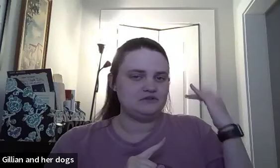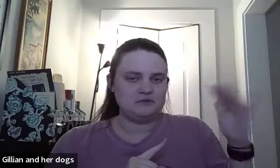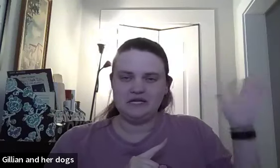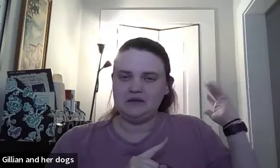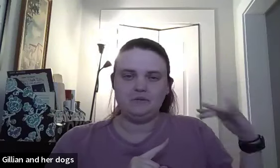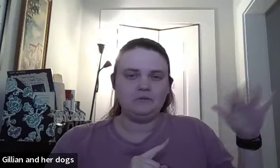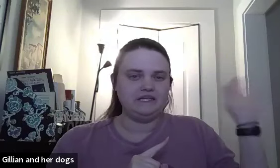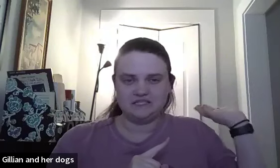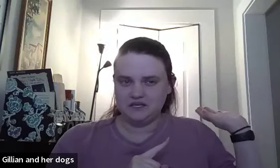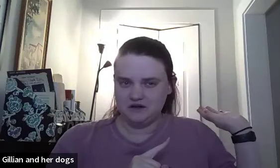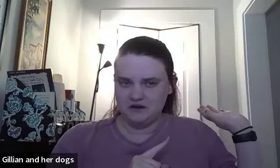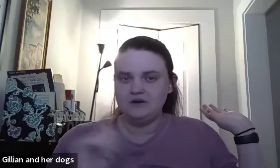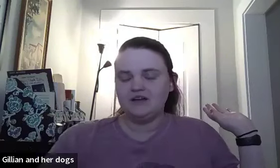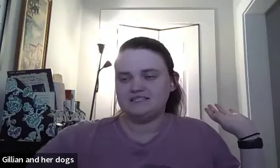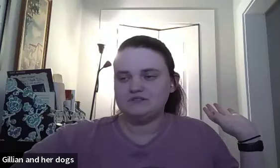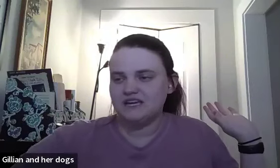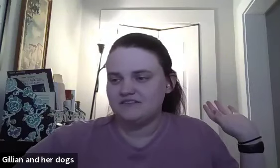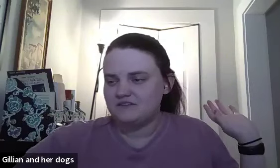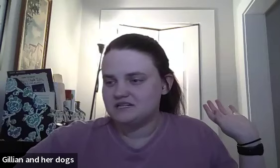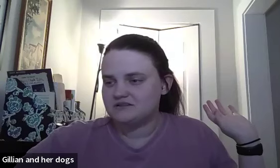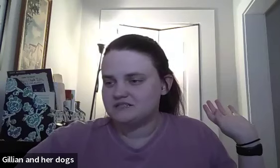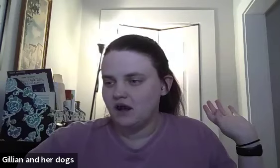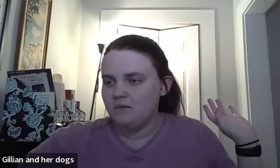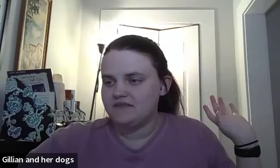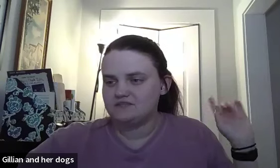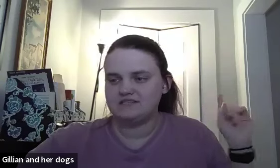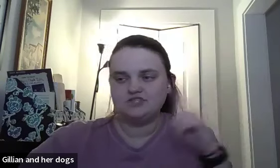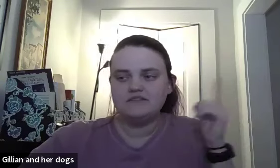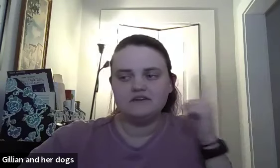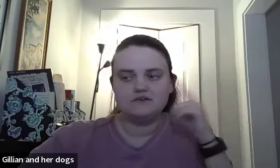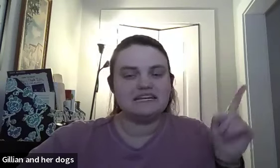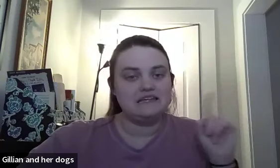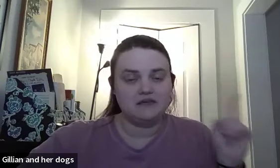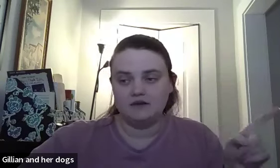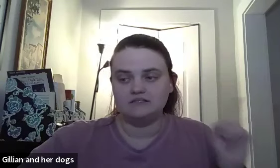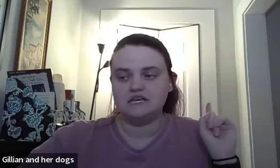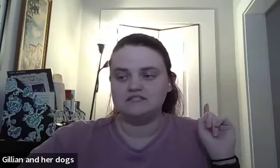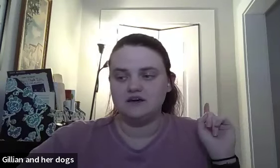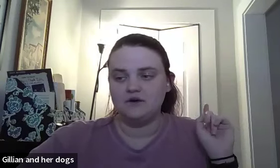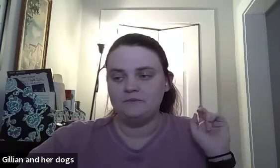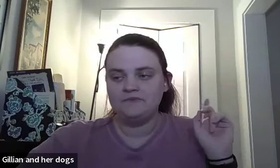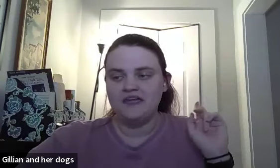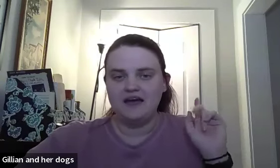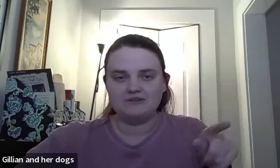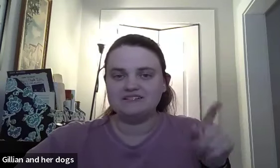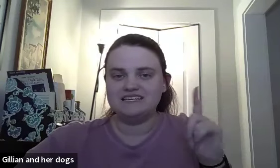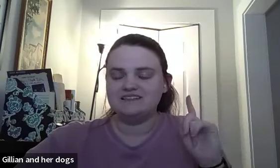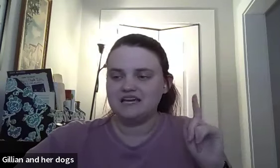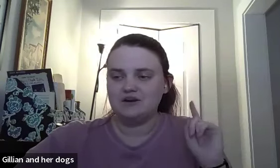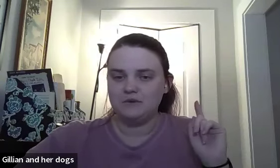or 3 weeks ago. Because I was looking at the list and I was like, "Oh, wait, that's right." Because I was trying to think if there's anything else, and so I was gonna say, let's add our